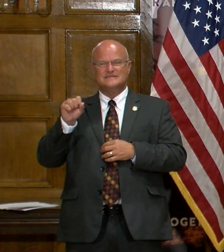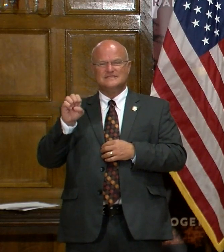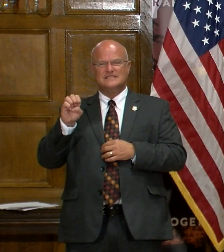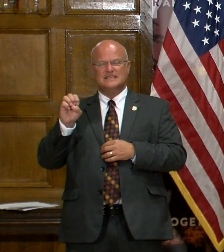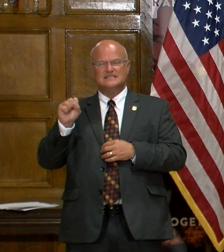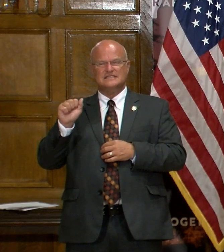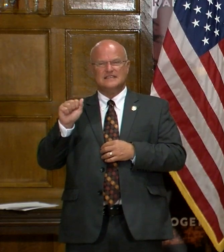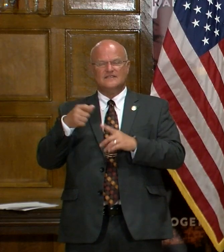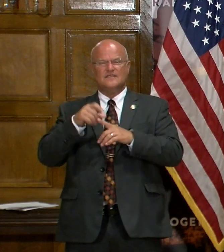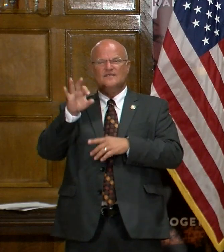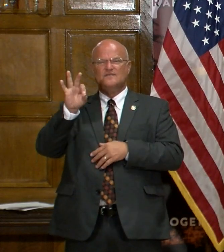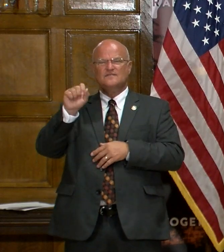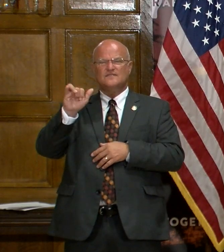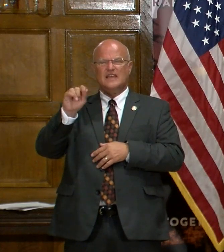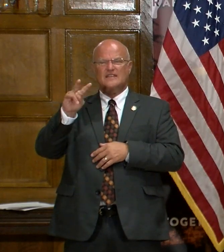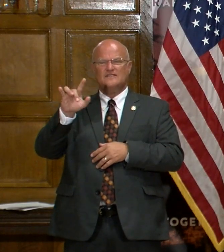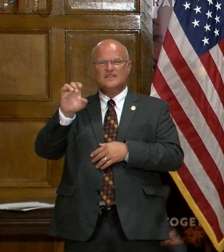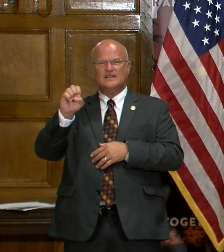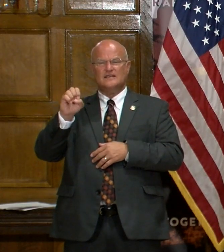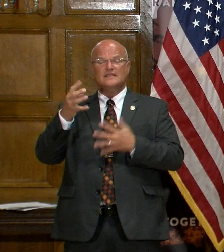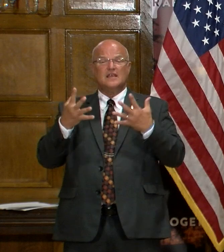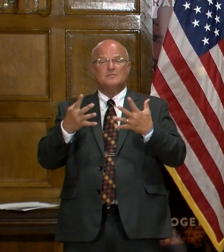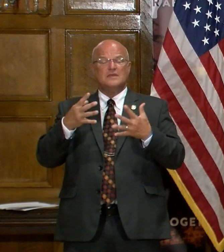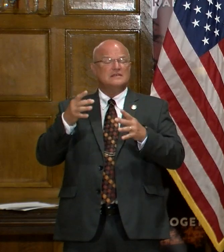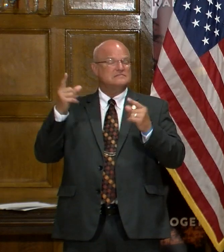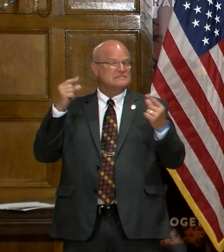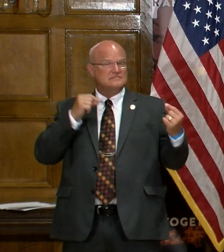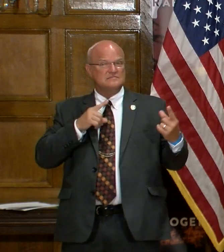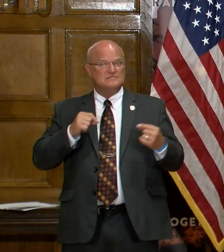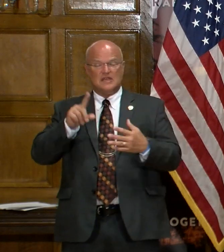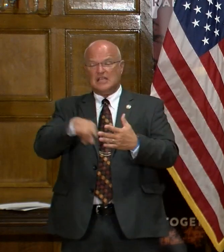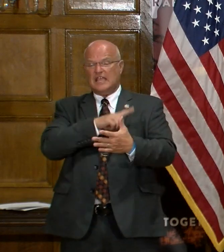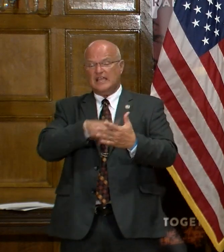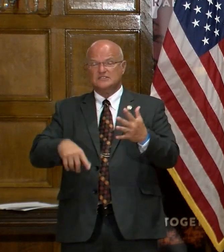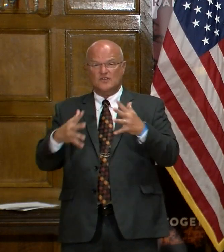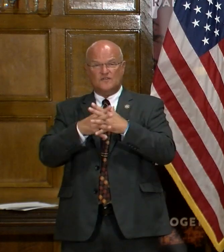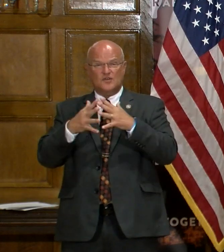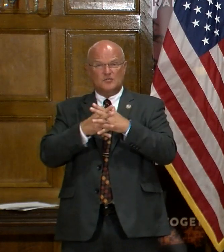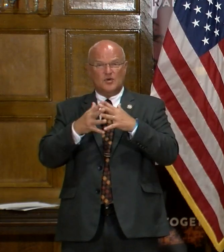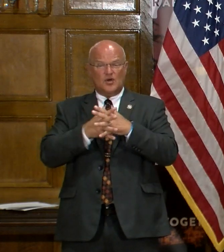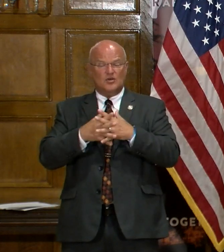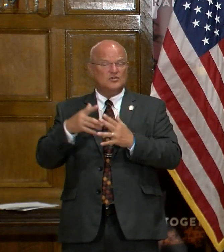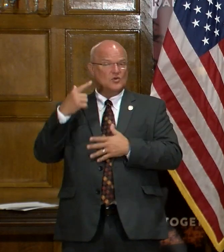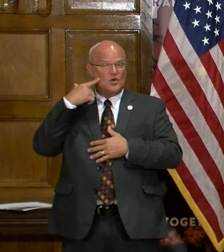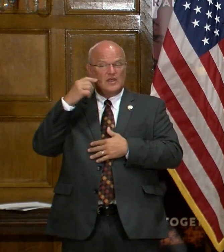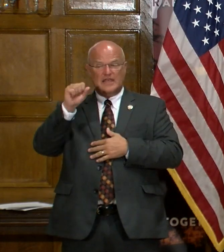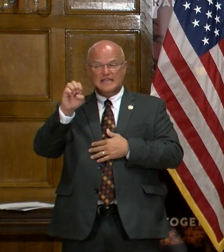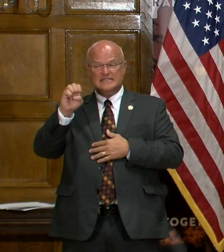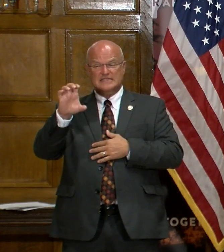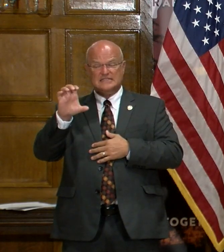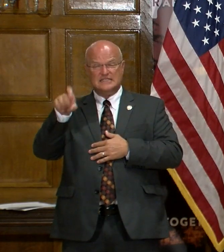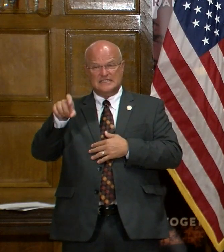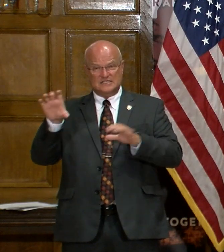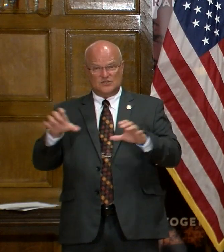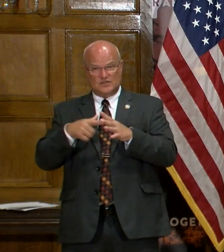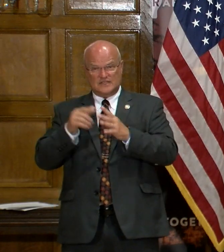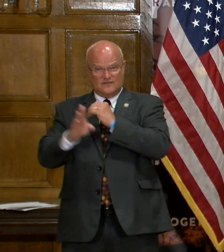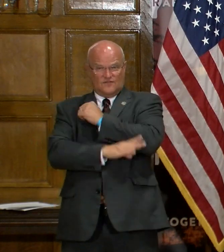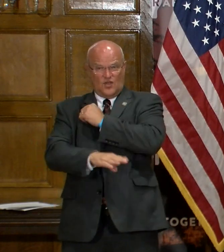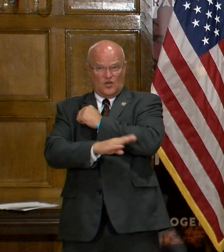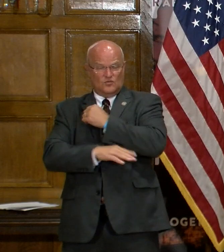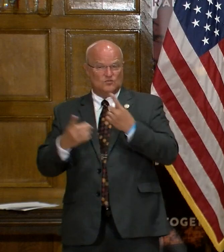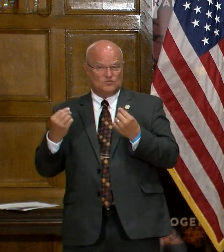are reports the Big Ten may cancel this football season. Do you have any thoughts on what the SEC should do this fall?